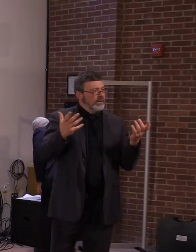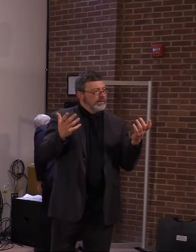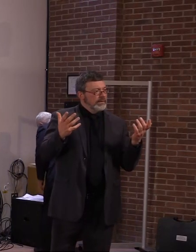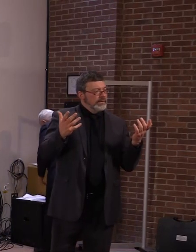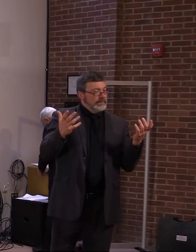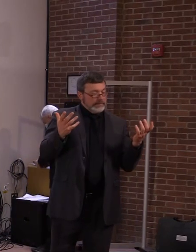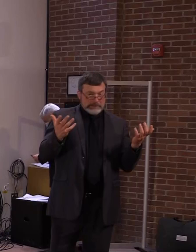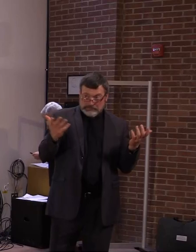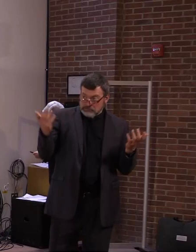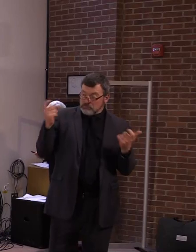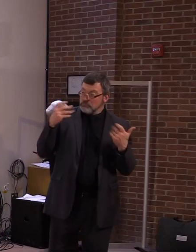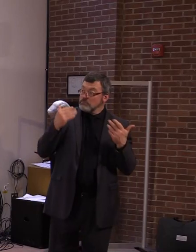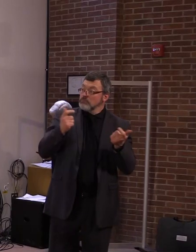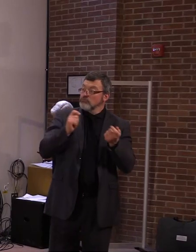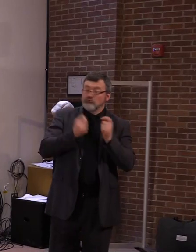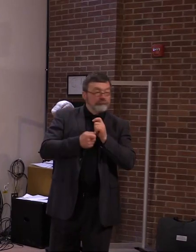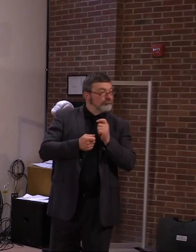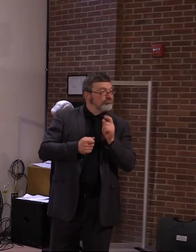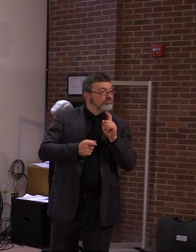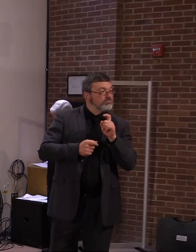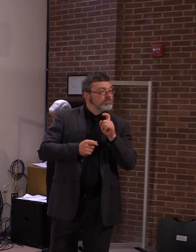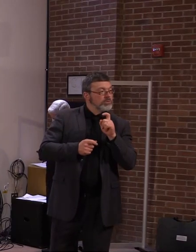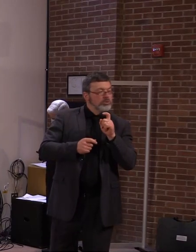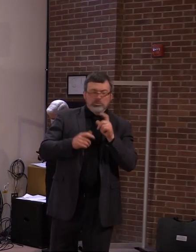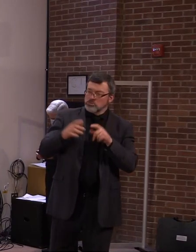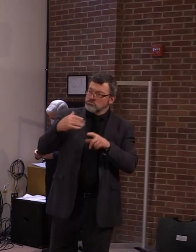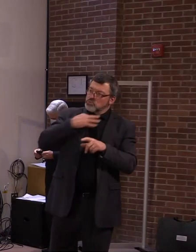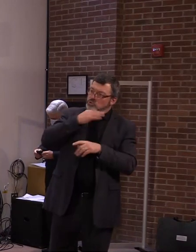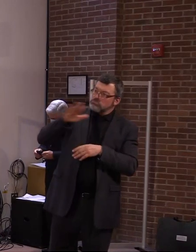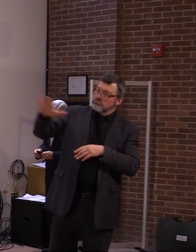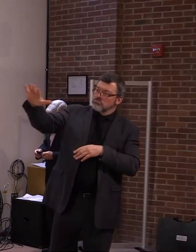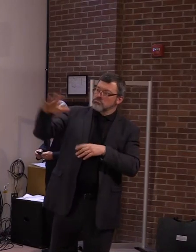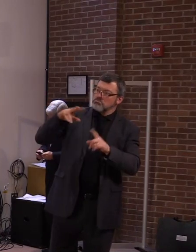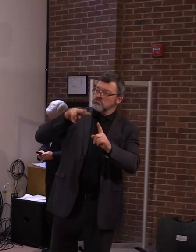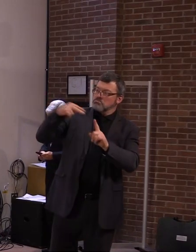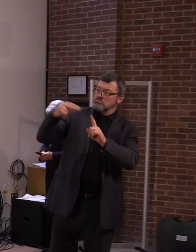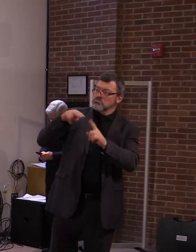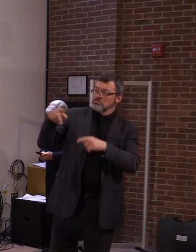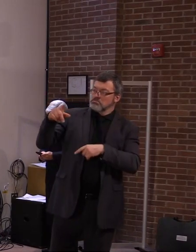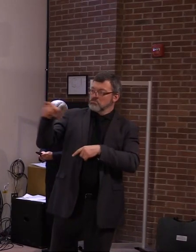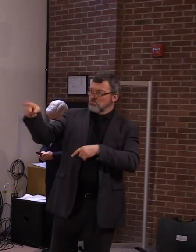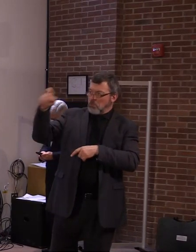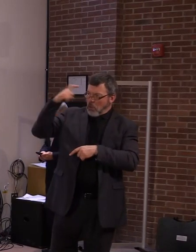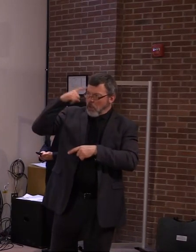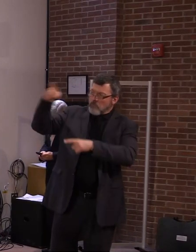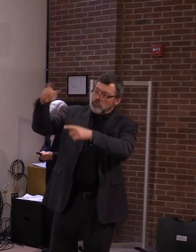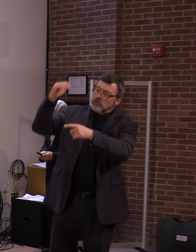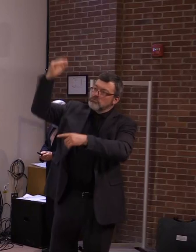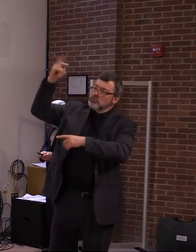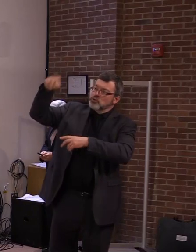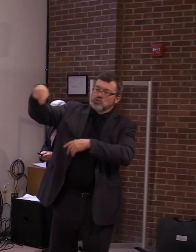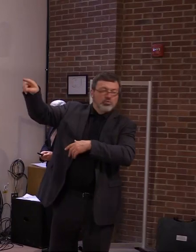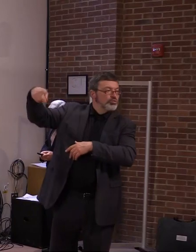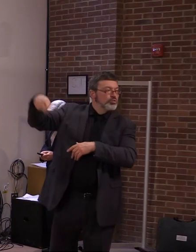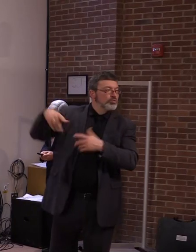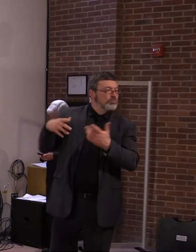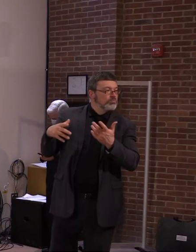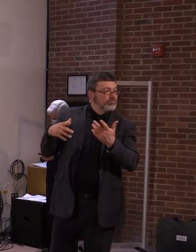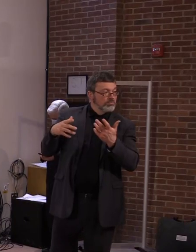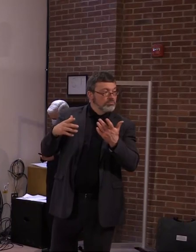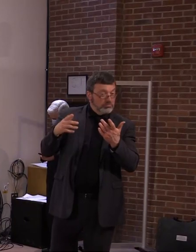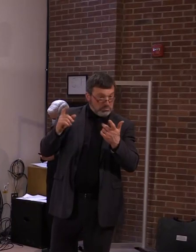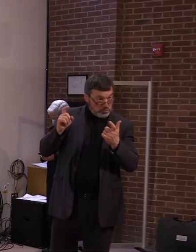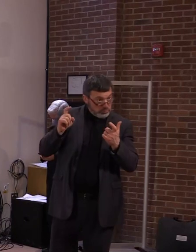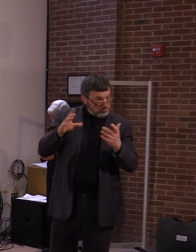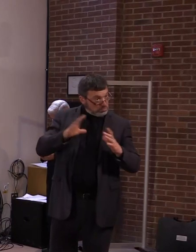spaces. What recommendations do you specifically recommend Vermonters take? Should they be avoiding indoor dining, and in what